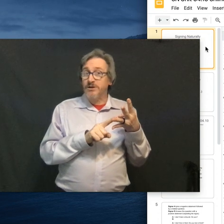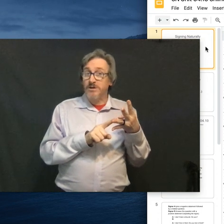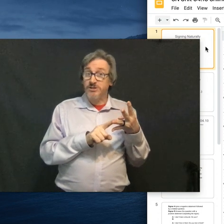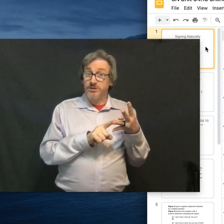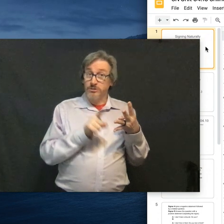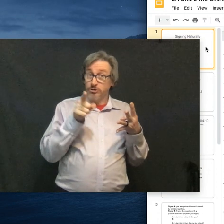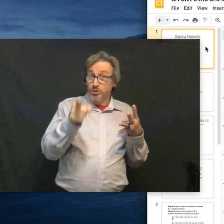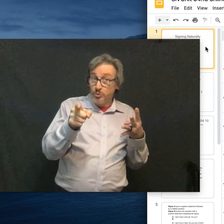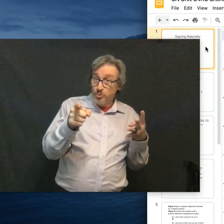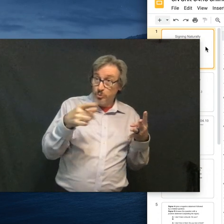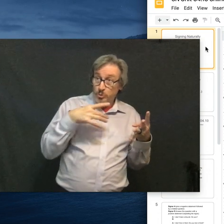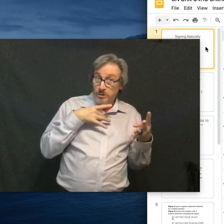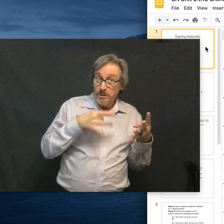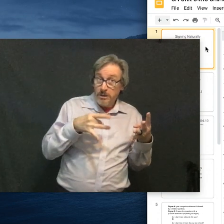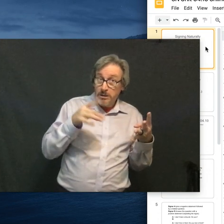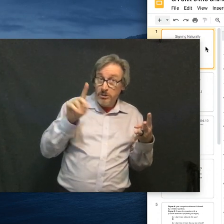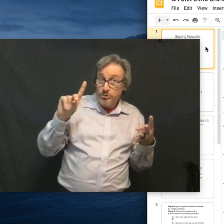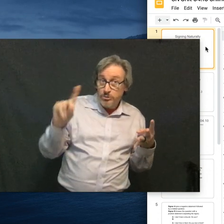Ask a question.